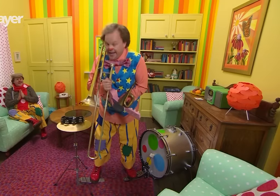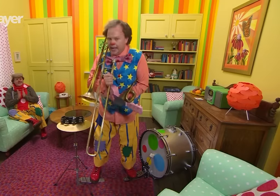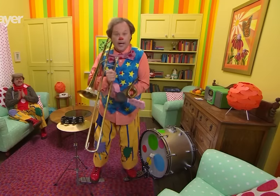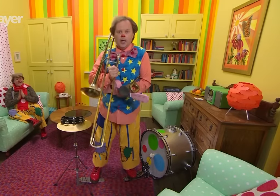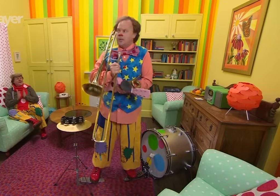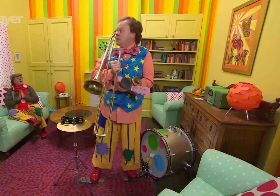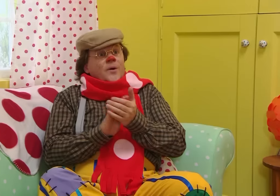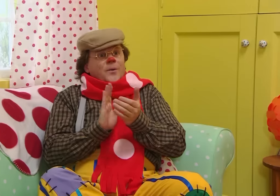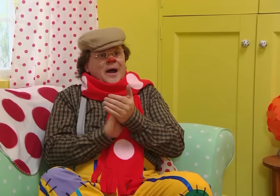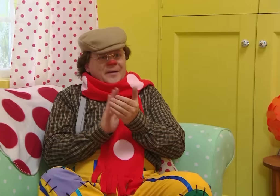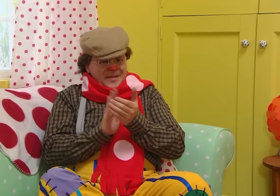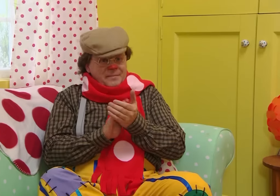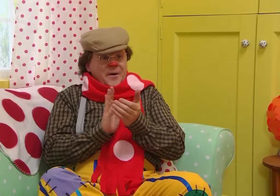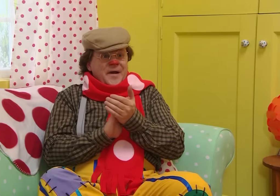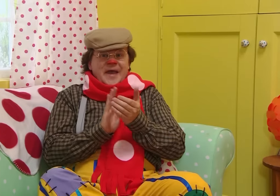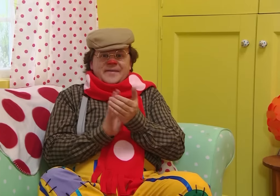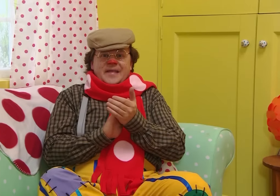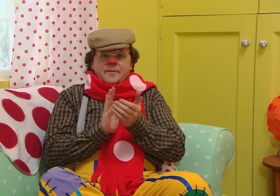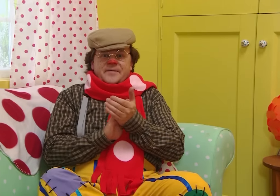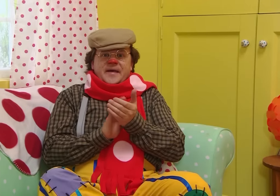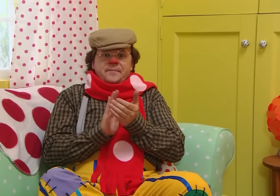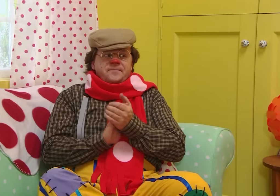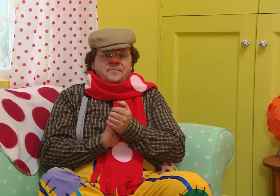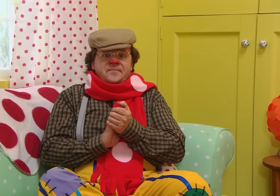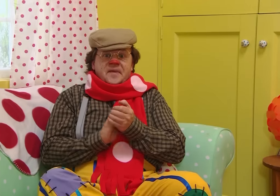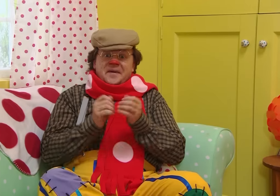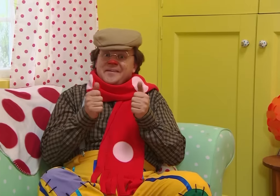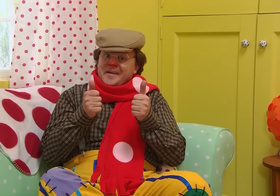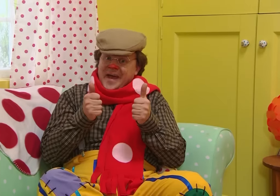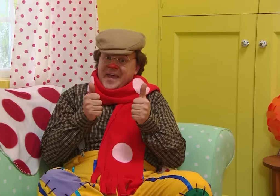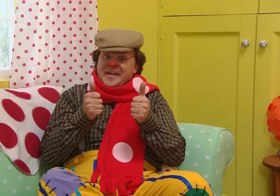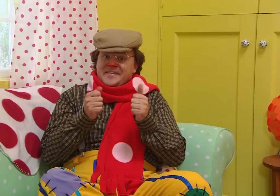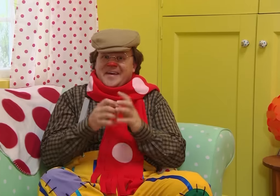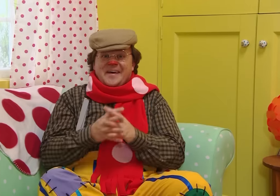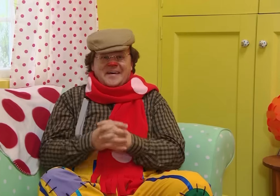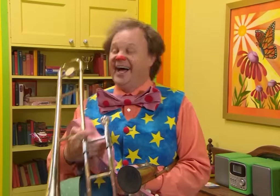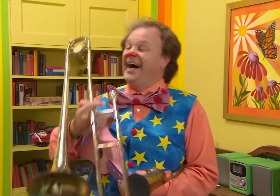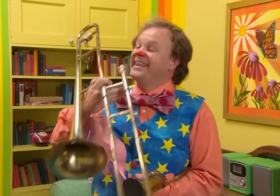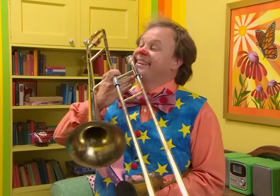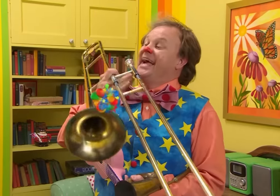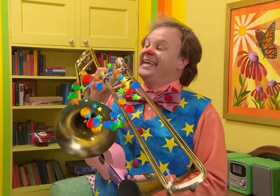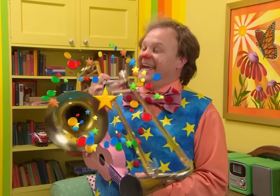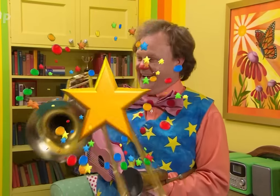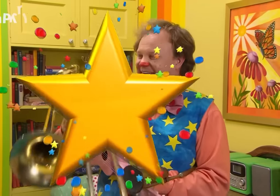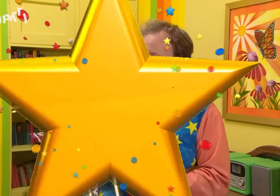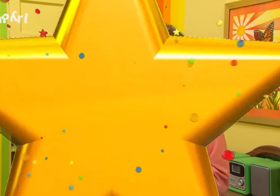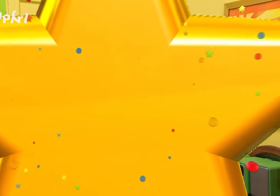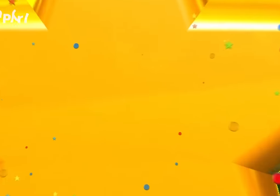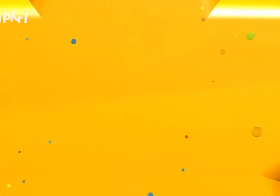Yes, well done, the boy. Yes, that was great. Oh, thank you.